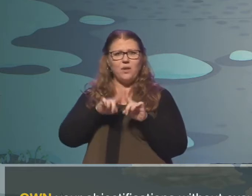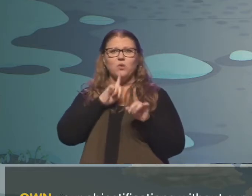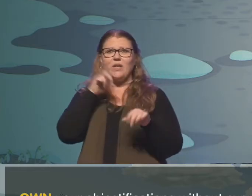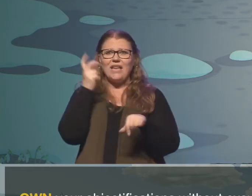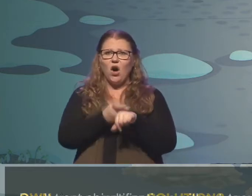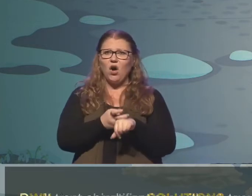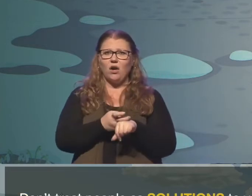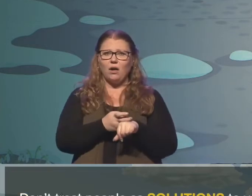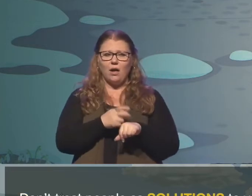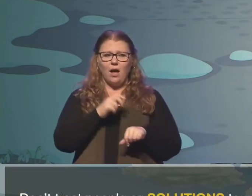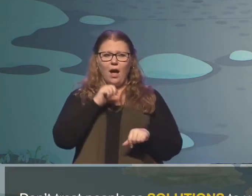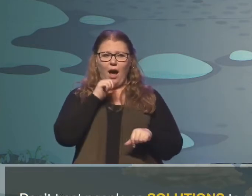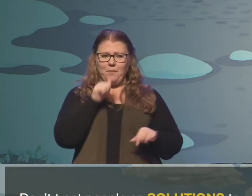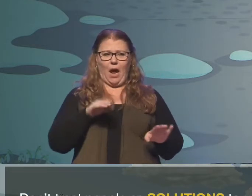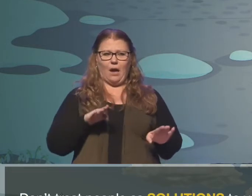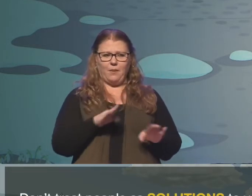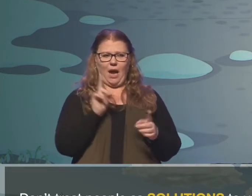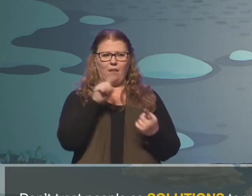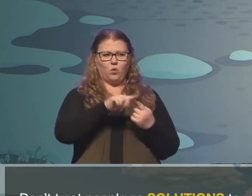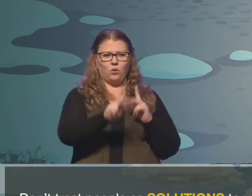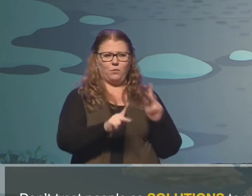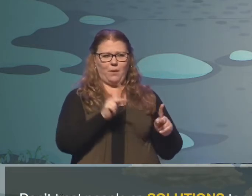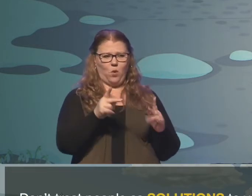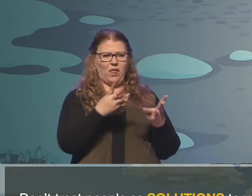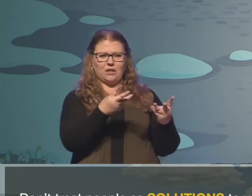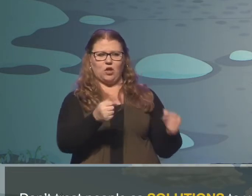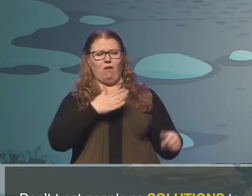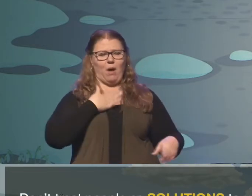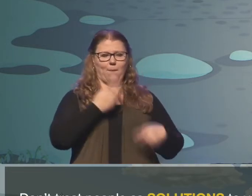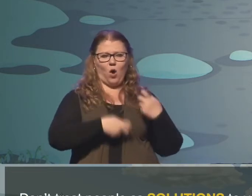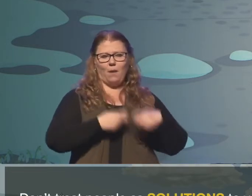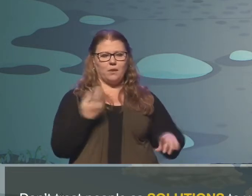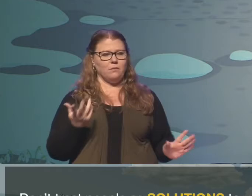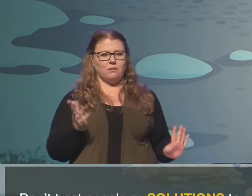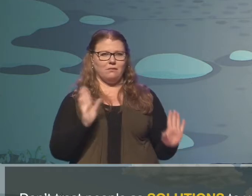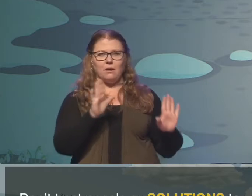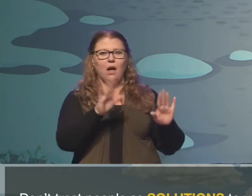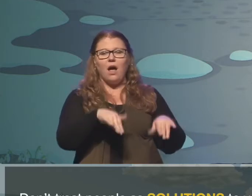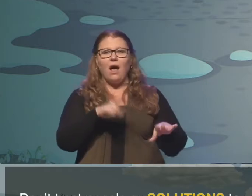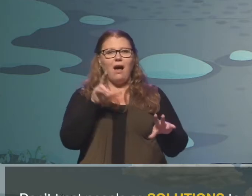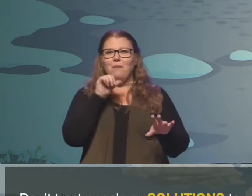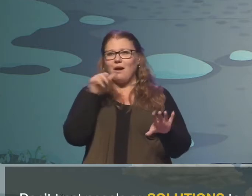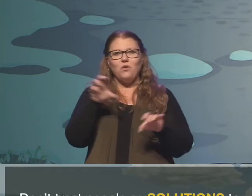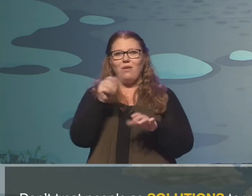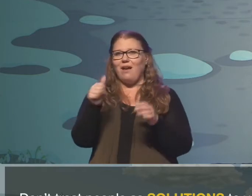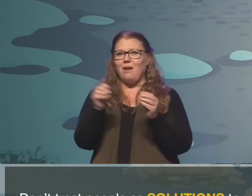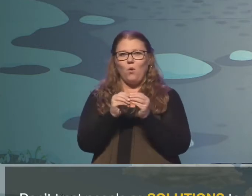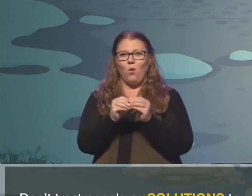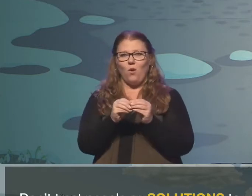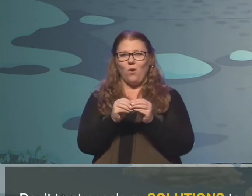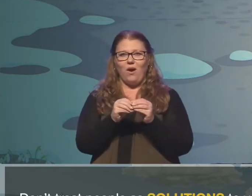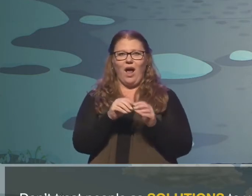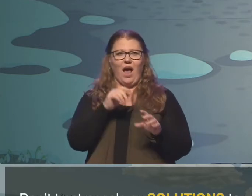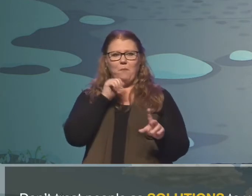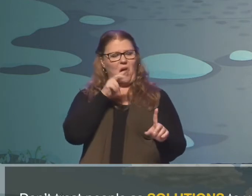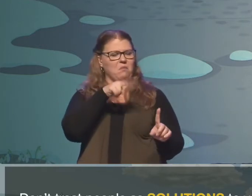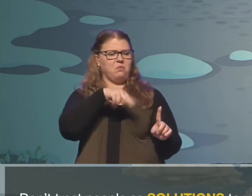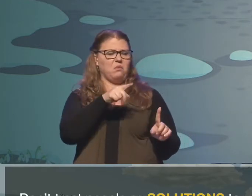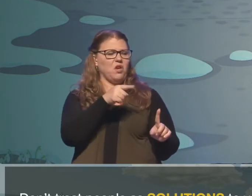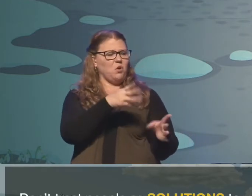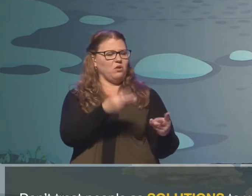I'm not going to treat people as solutions to my problems anymore. I'm not going to see you as a solution to my